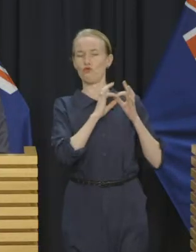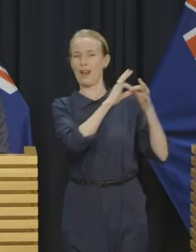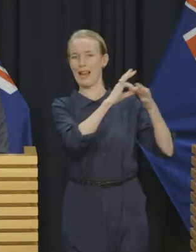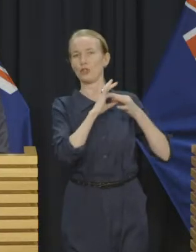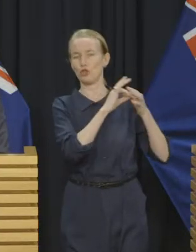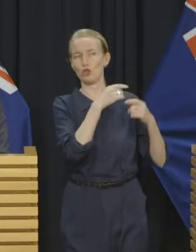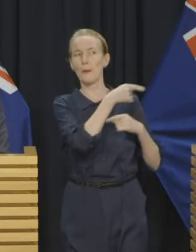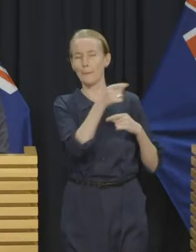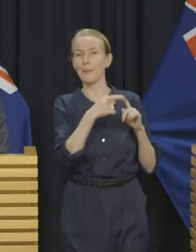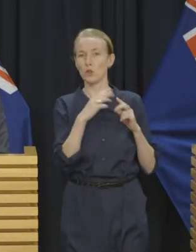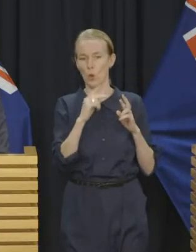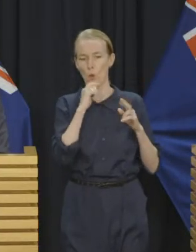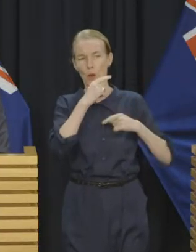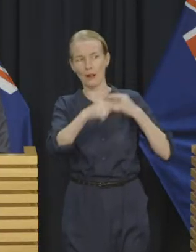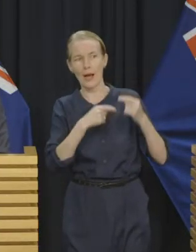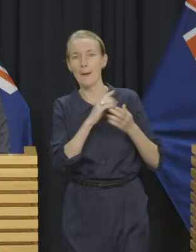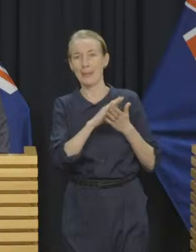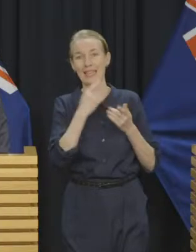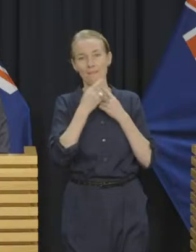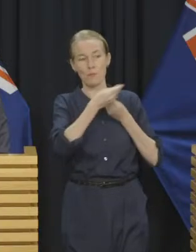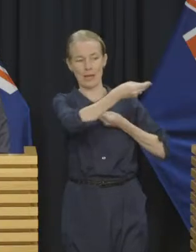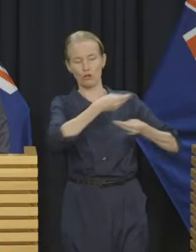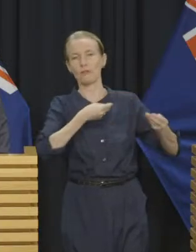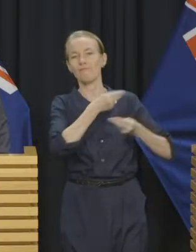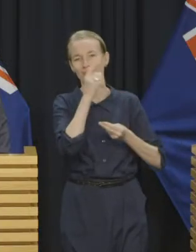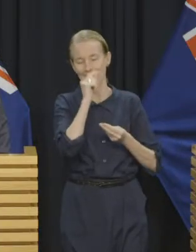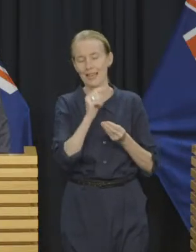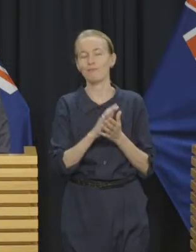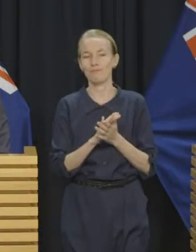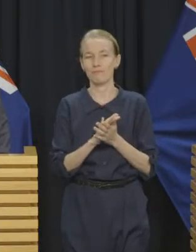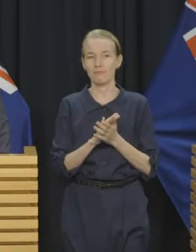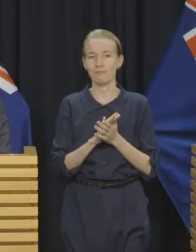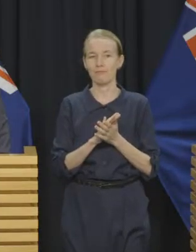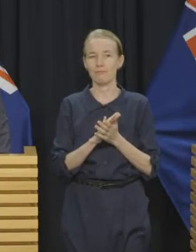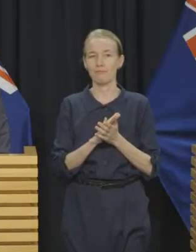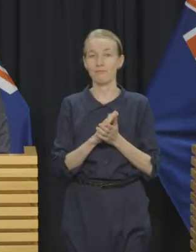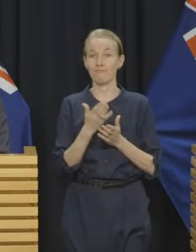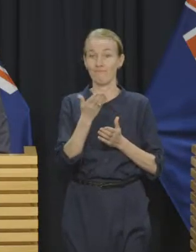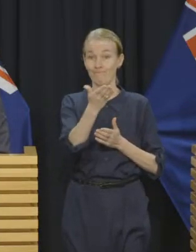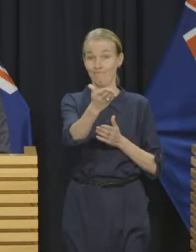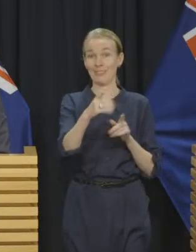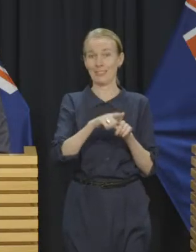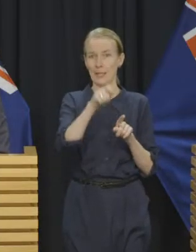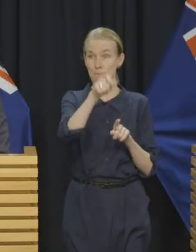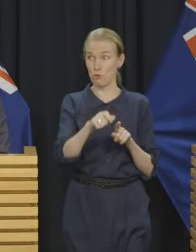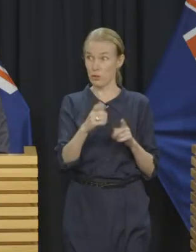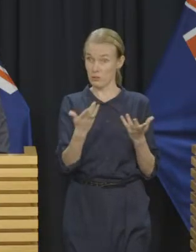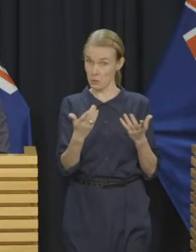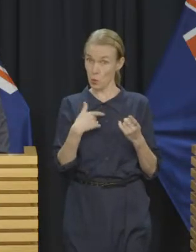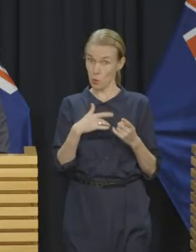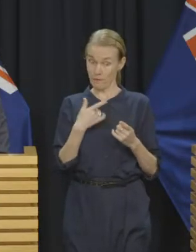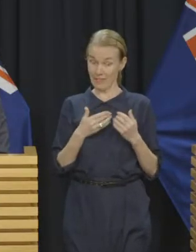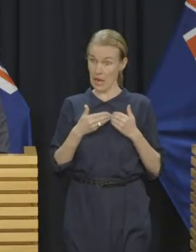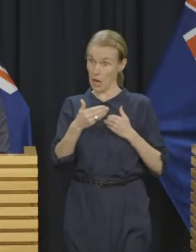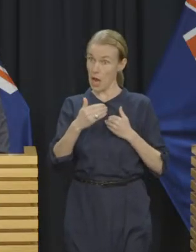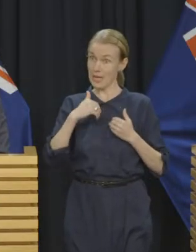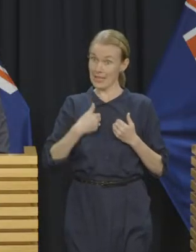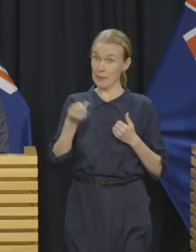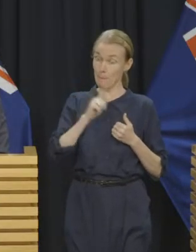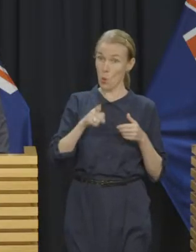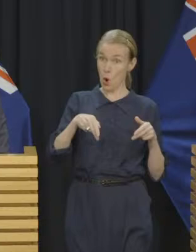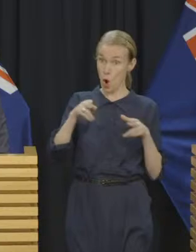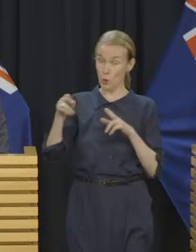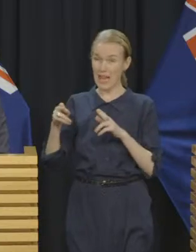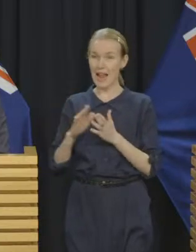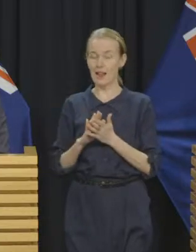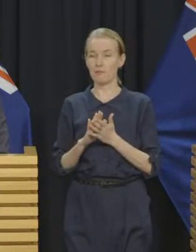that constructive relationship will continue. And are we likely to need more facilities in the coming weeks or months? Look, at the moment our strategy is on managing the